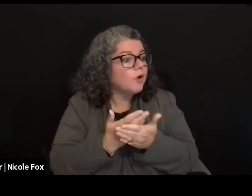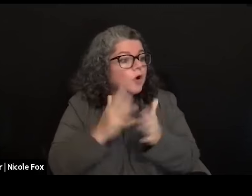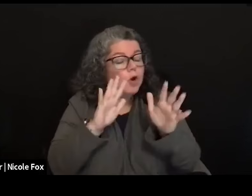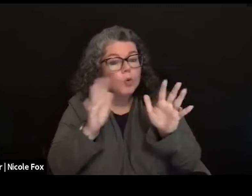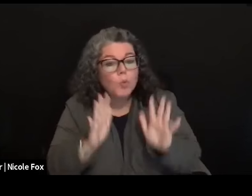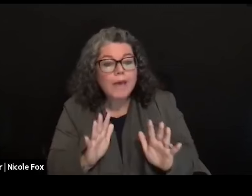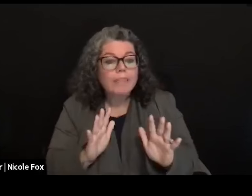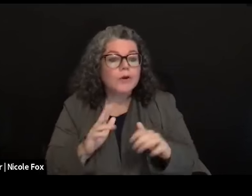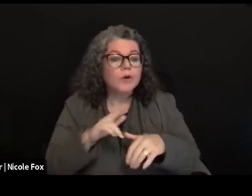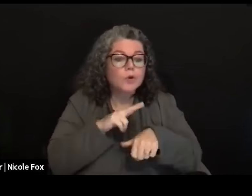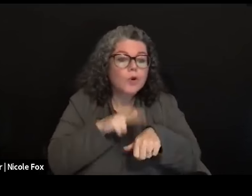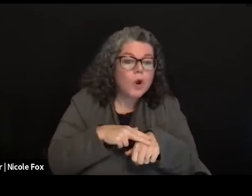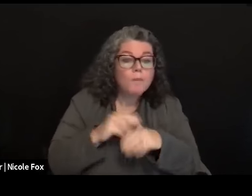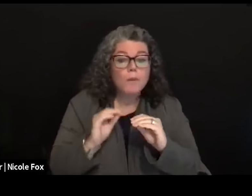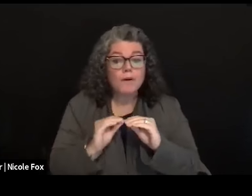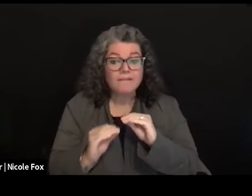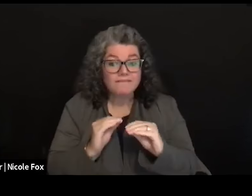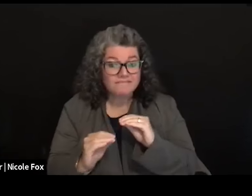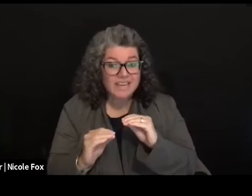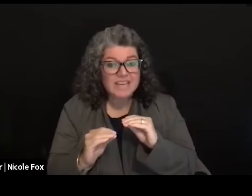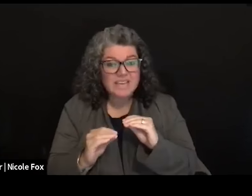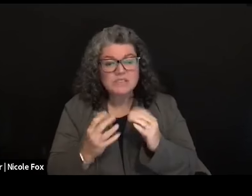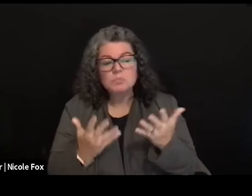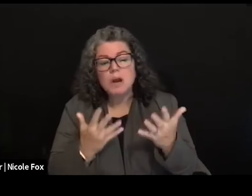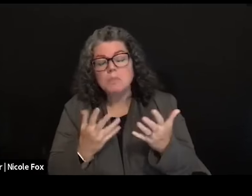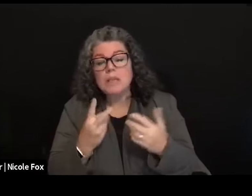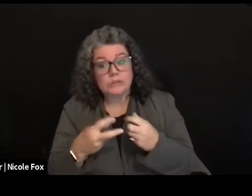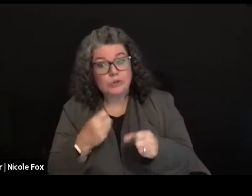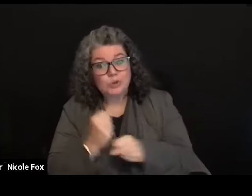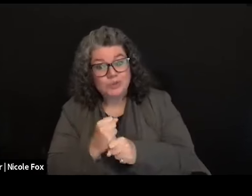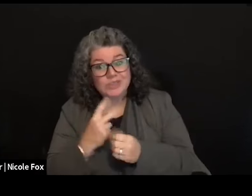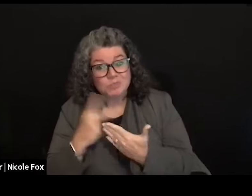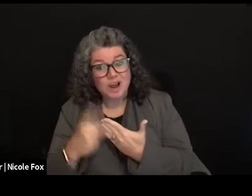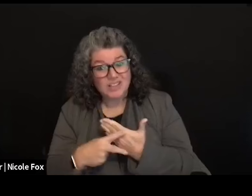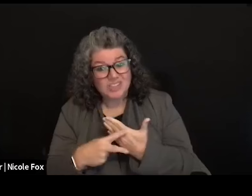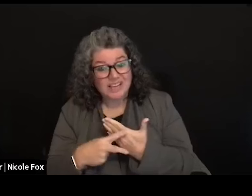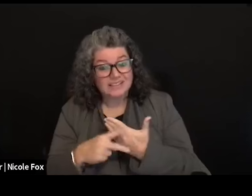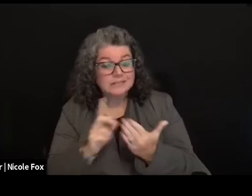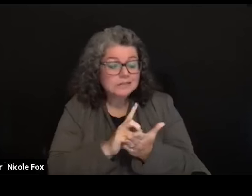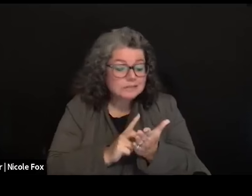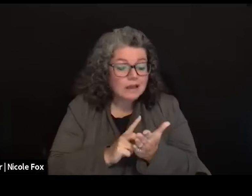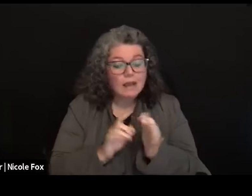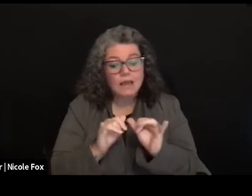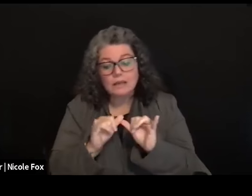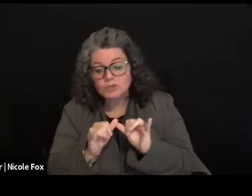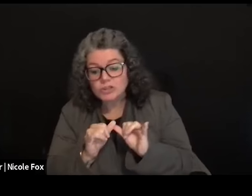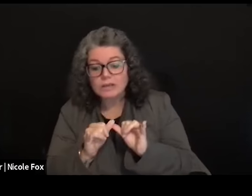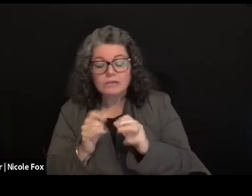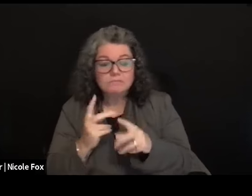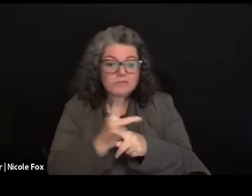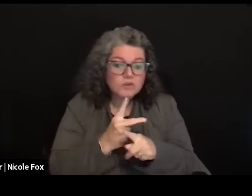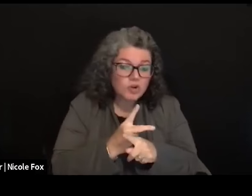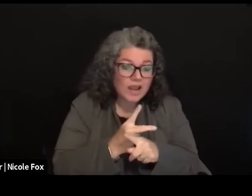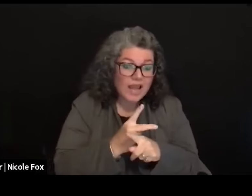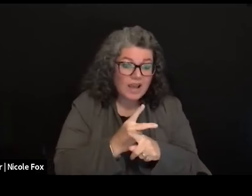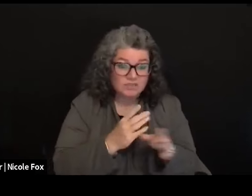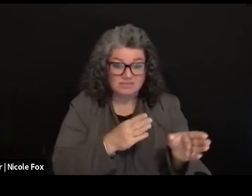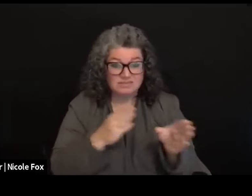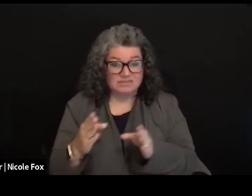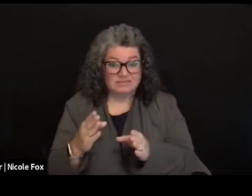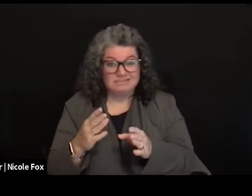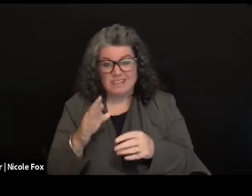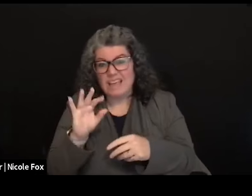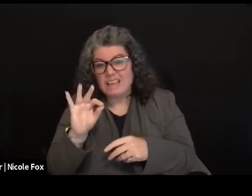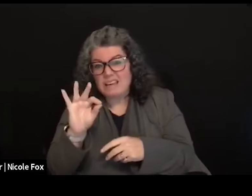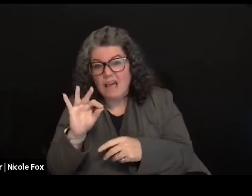that we wanted to, it's probably a 2-year project, including design and engineering, and it's probably a 9 to 12-month